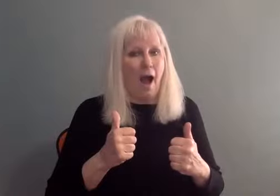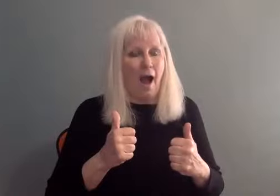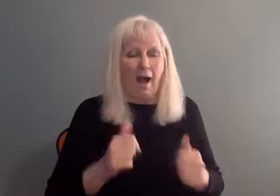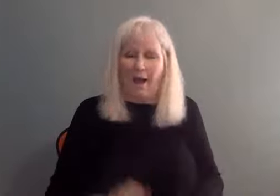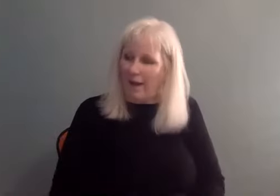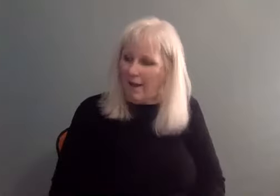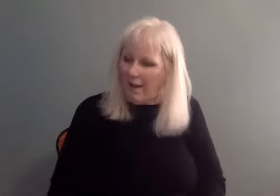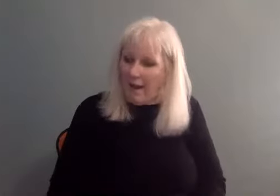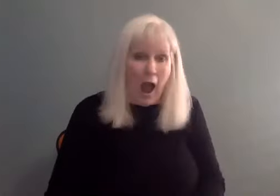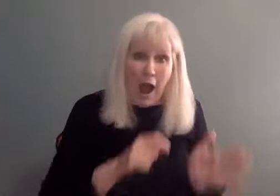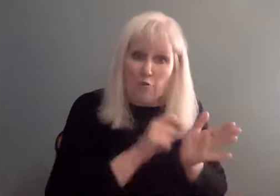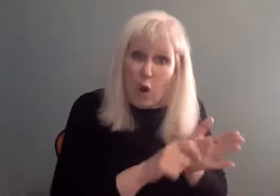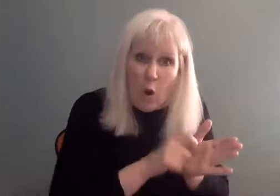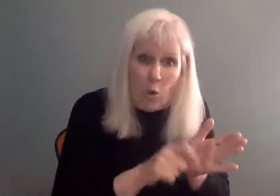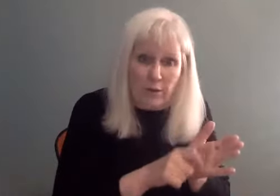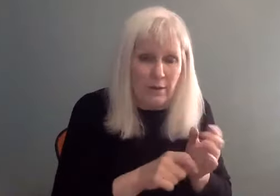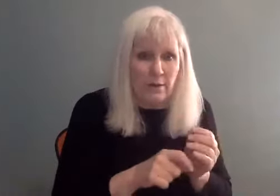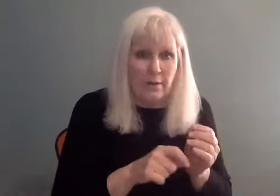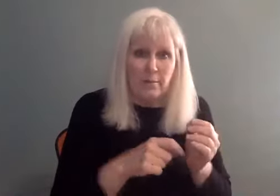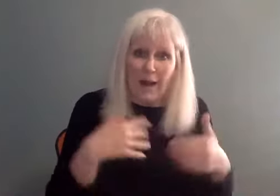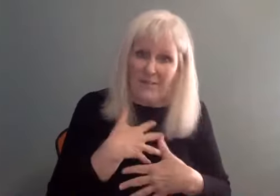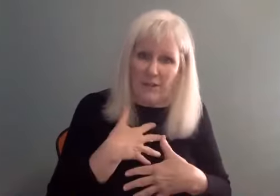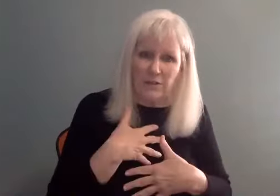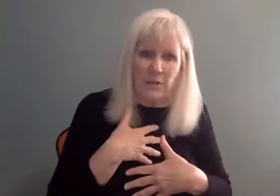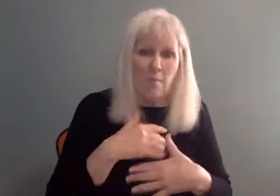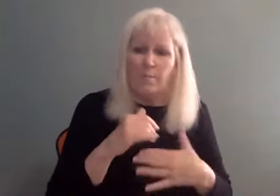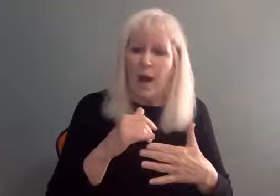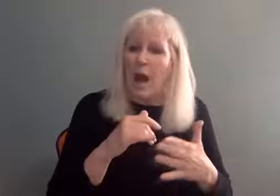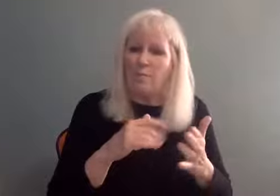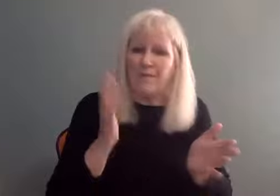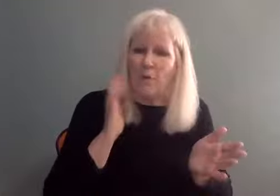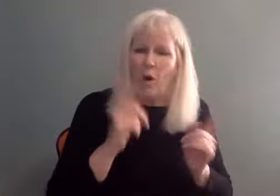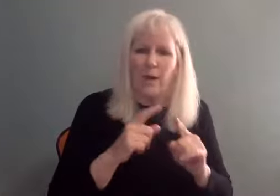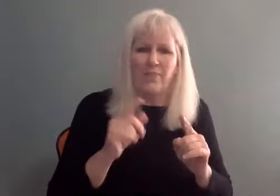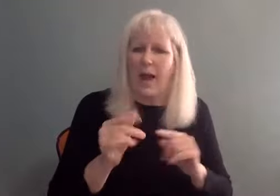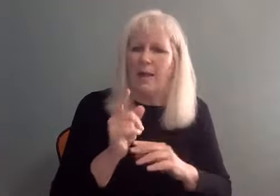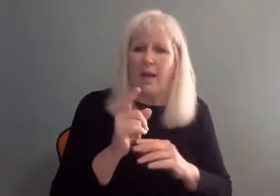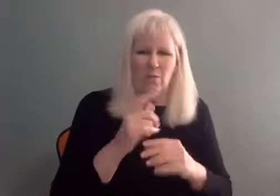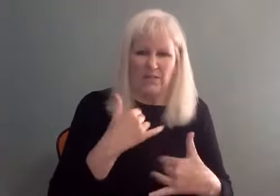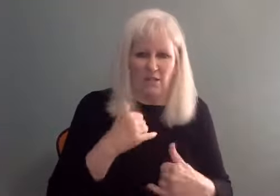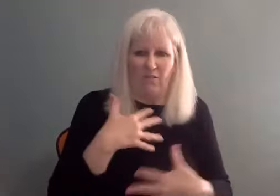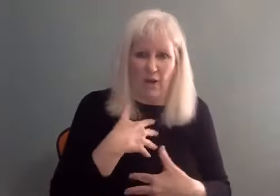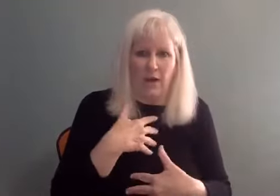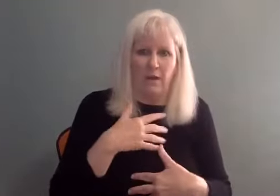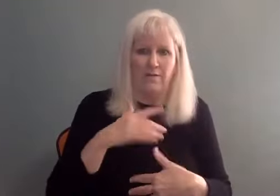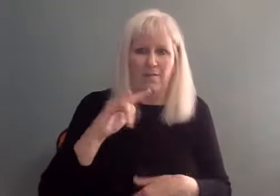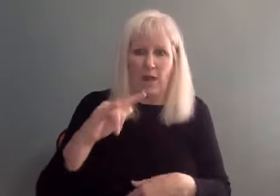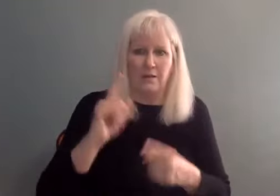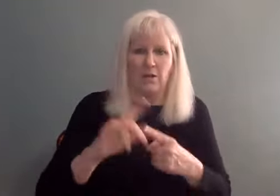done it hadn't been released for me until that moment. And my awareness of the empty seat, being aware of those